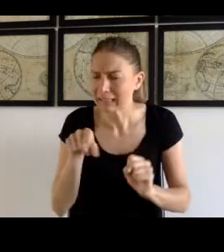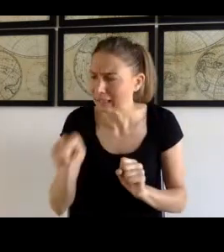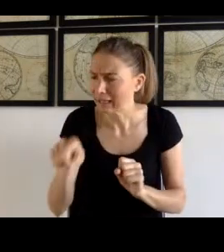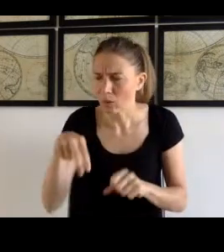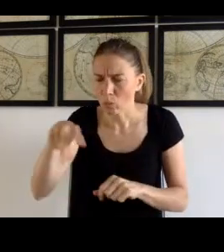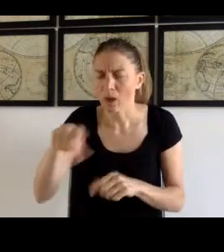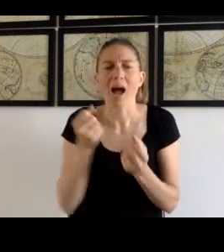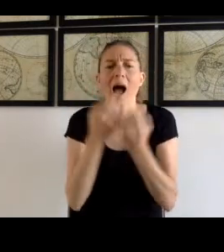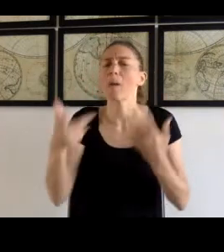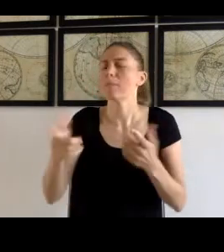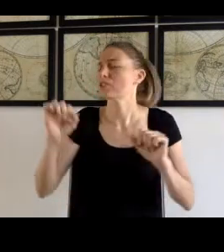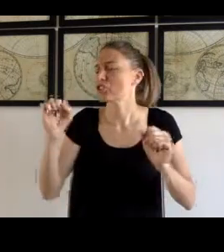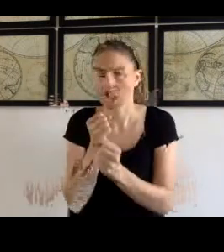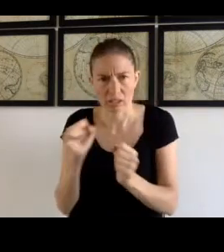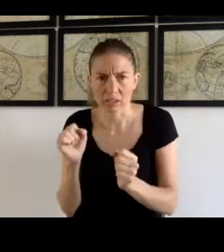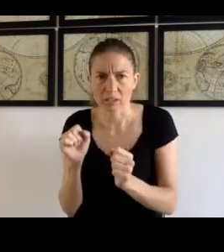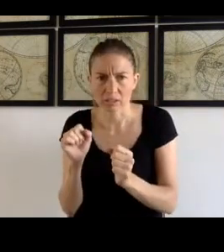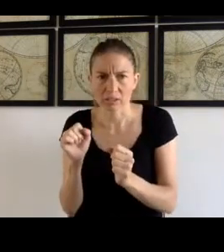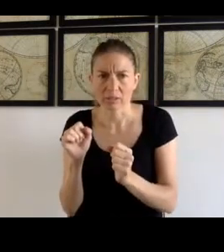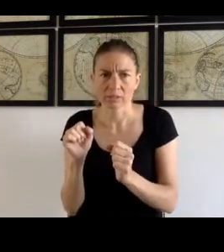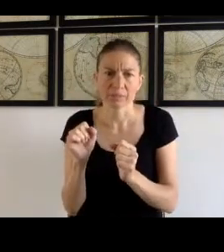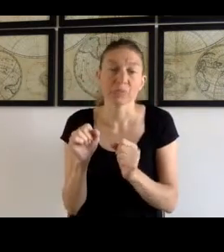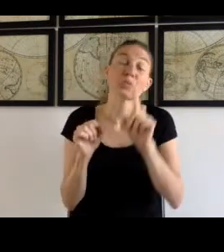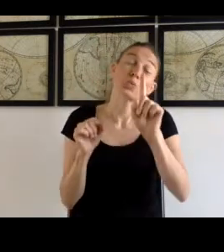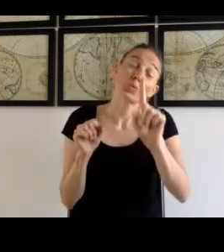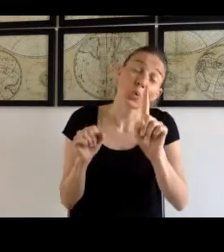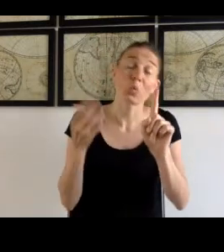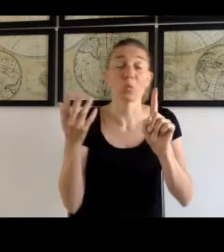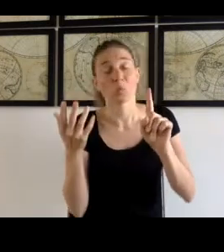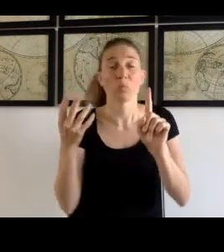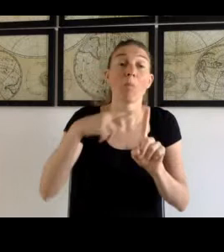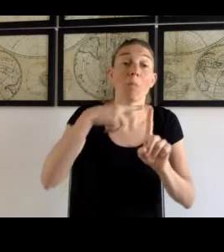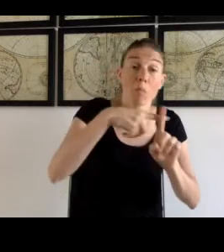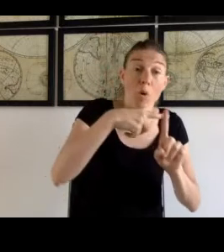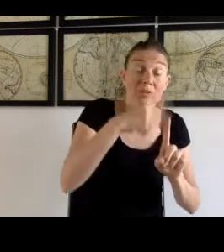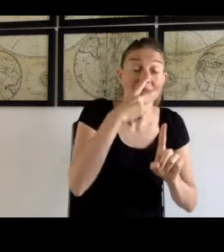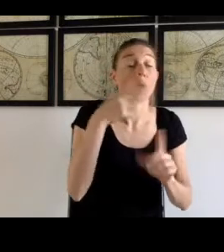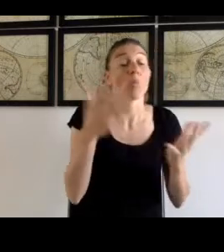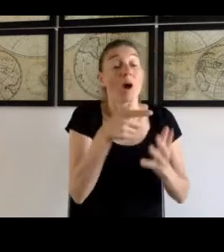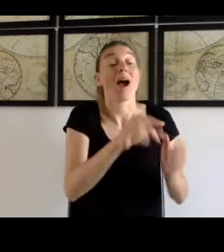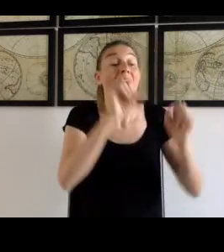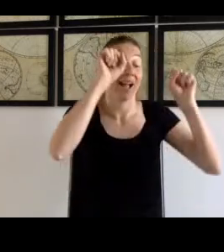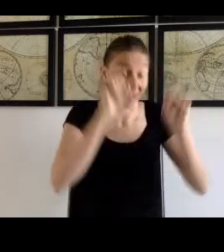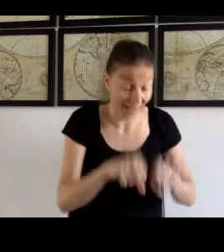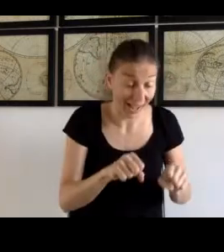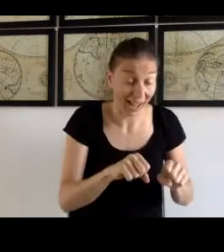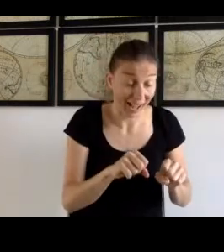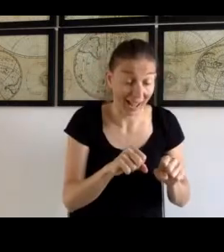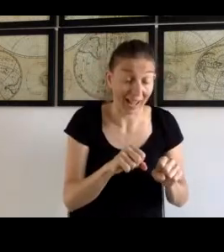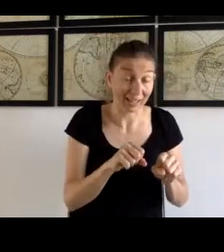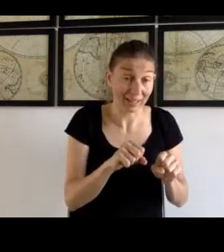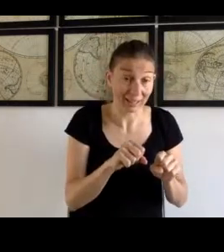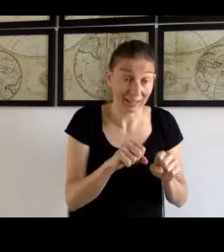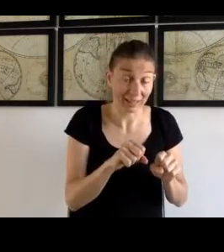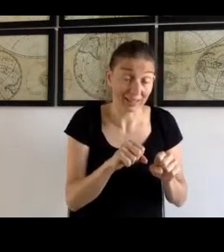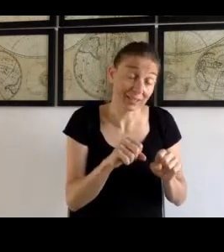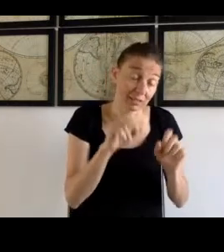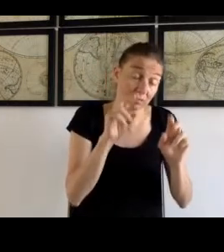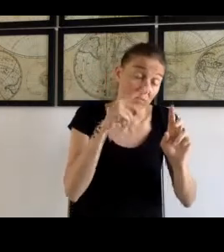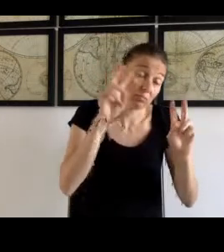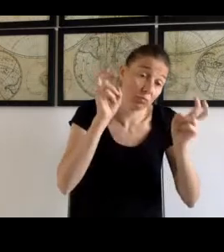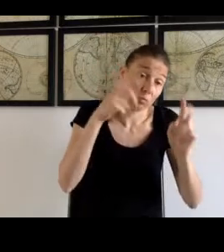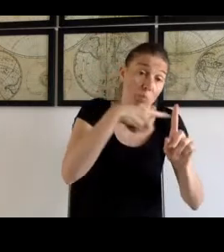So here's a positive part that it trying to see what's the person still able to do.